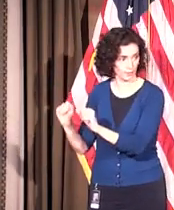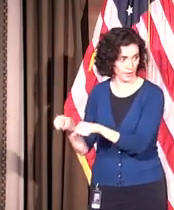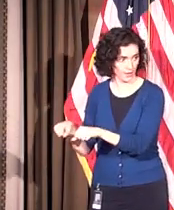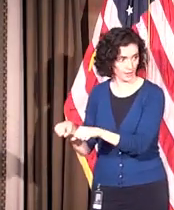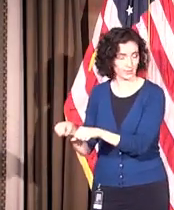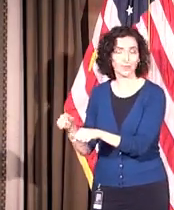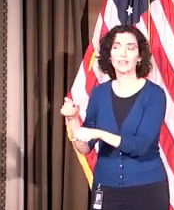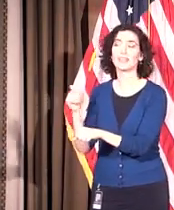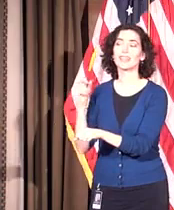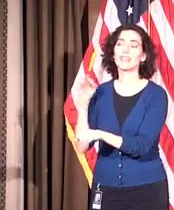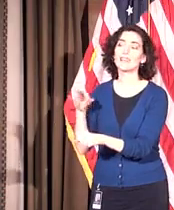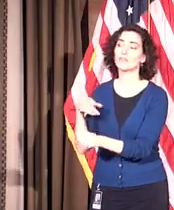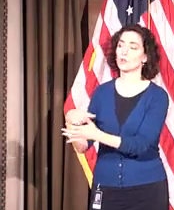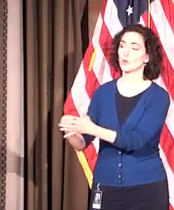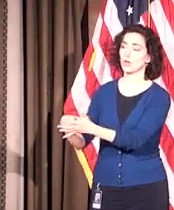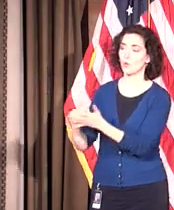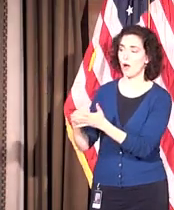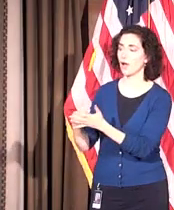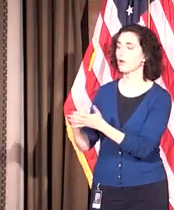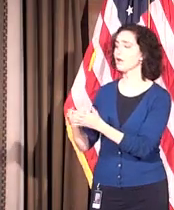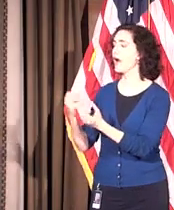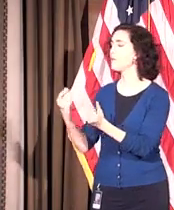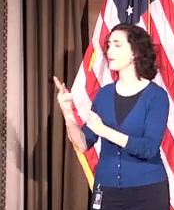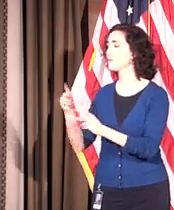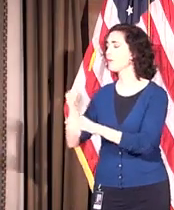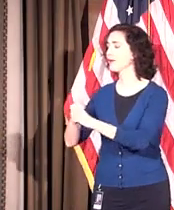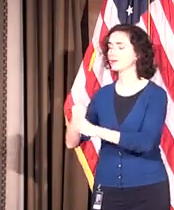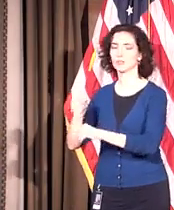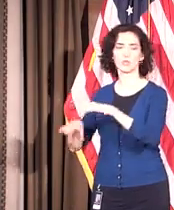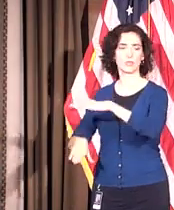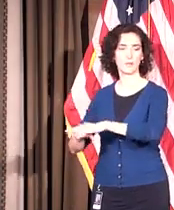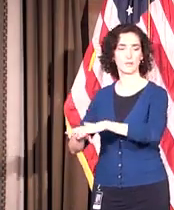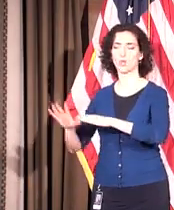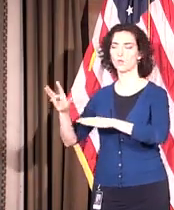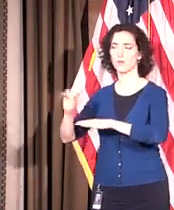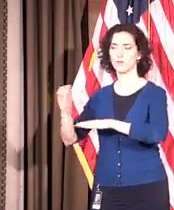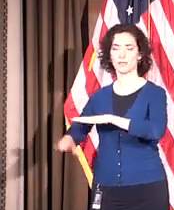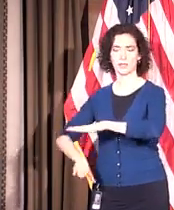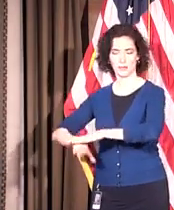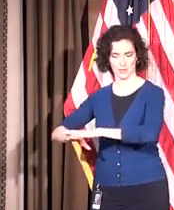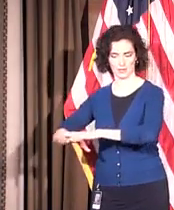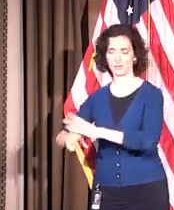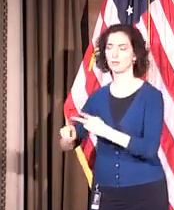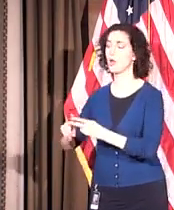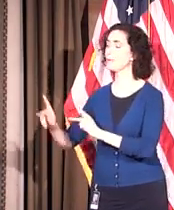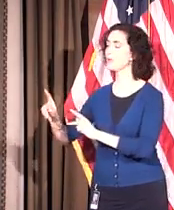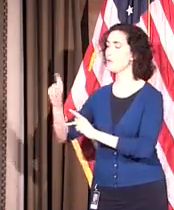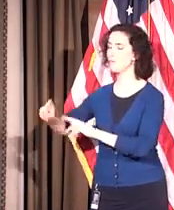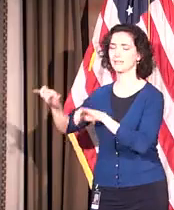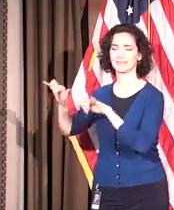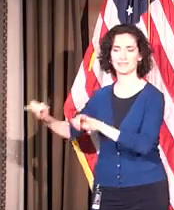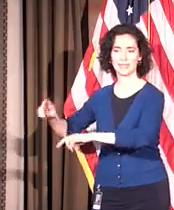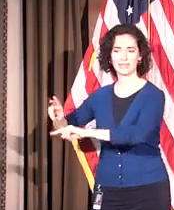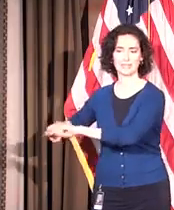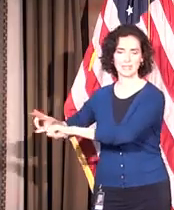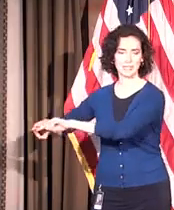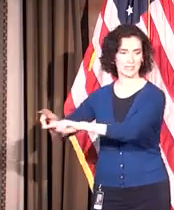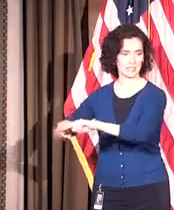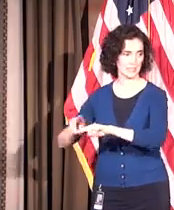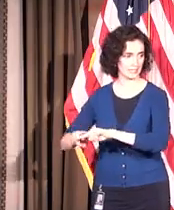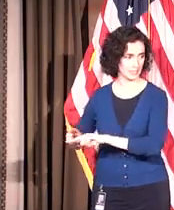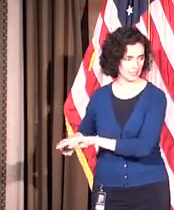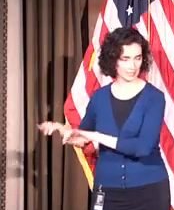by requiring a limited occupancy of 25%, by requiring the patrons to remain seated, for